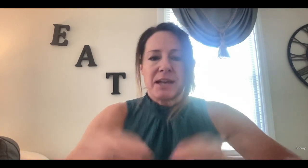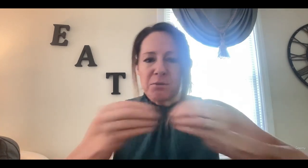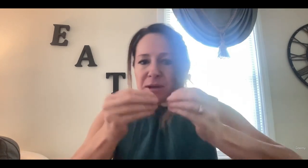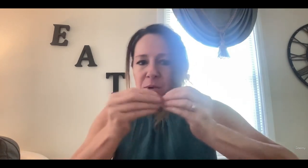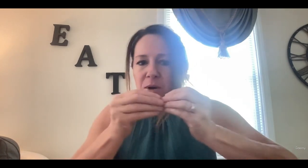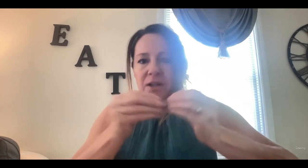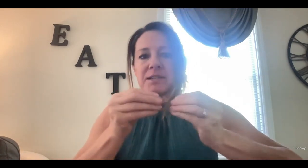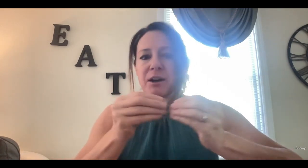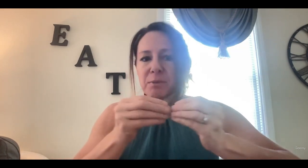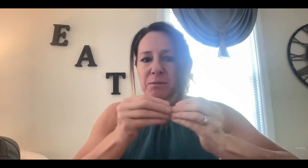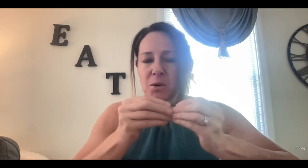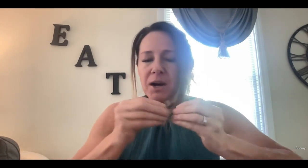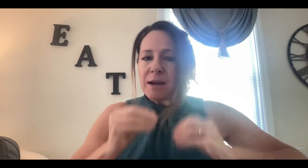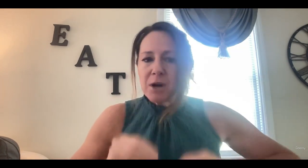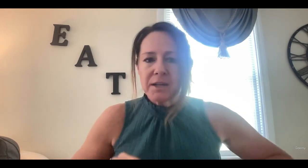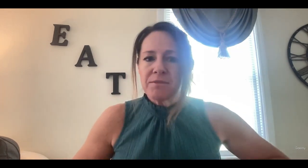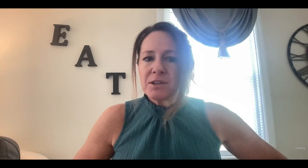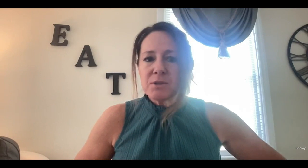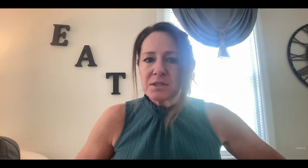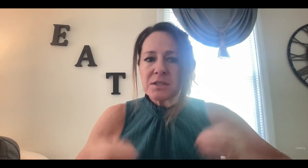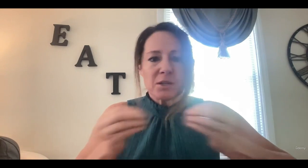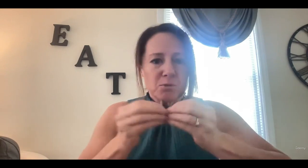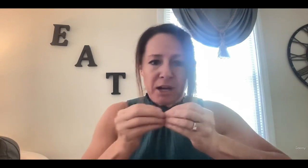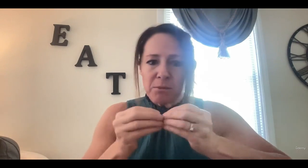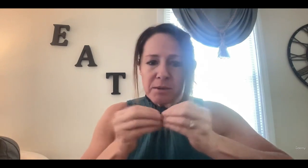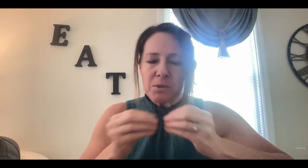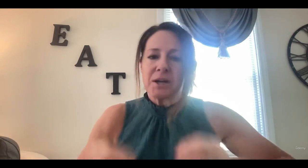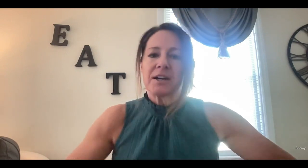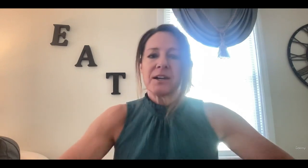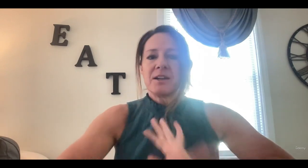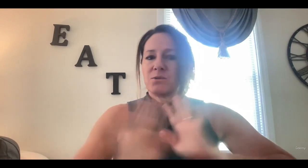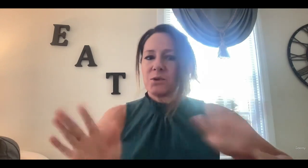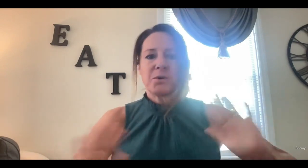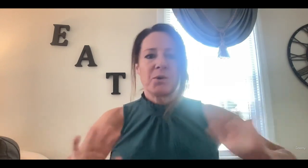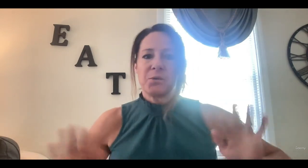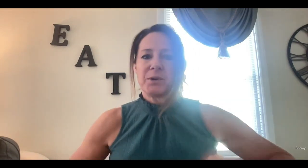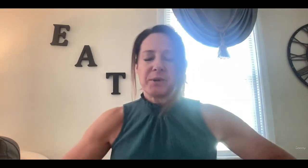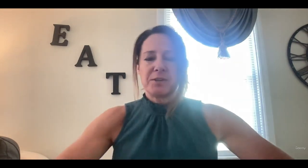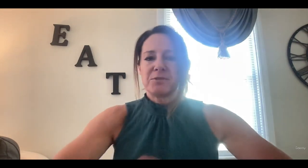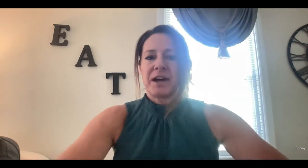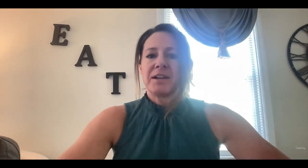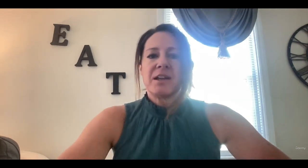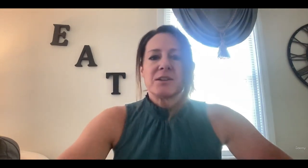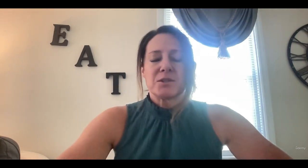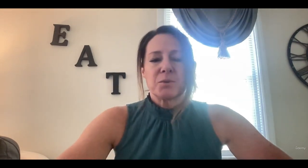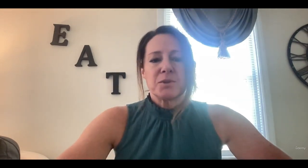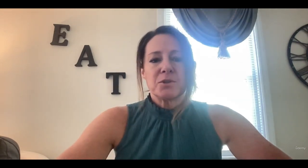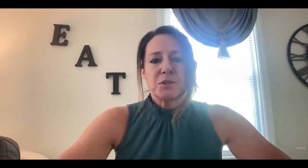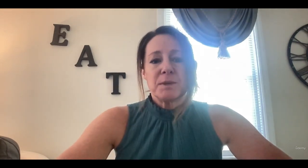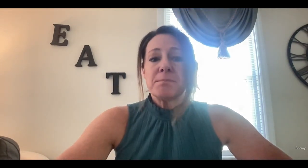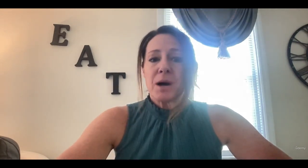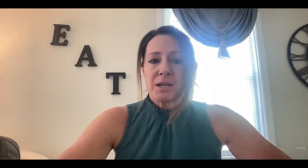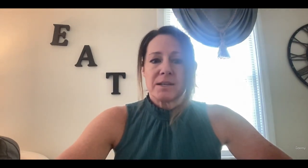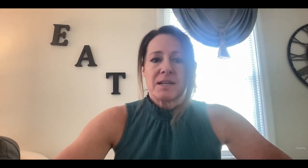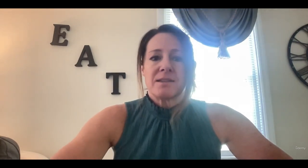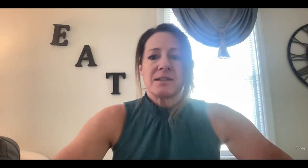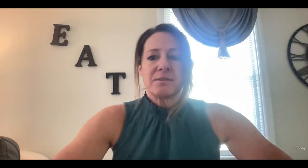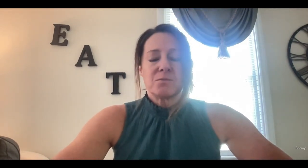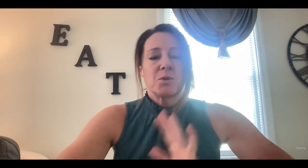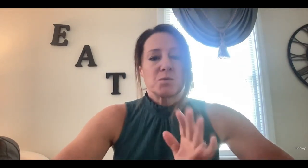me more, I'm not giving you this until you tell me more. No, we don't want to do that. So you'll just be modeling those one or